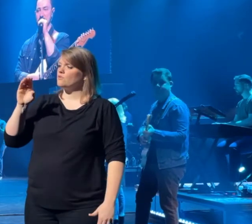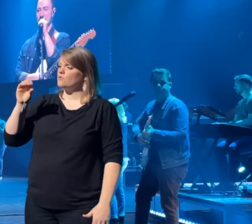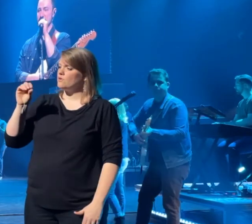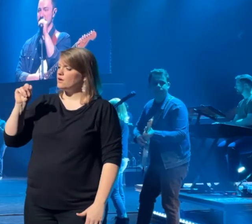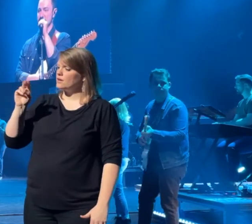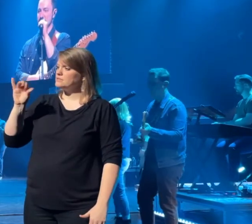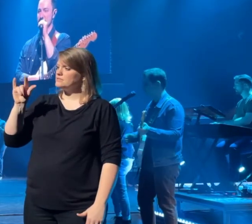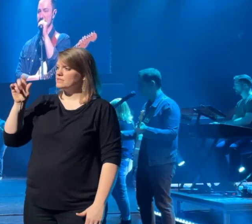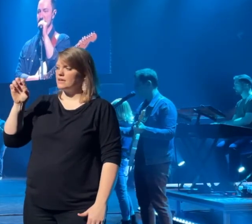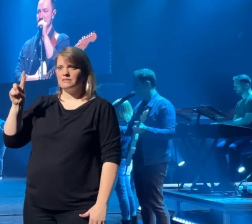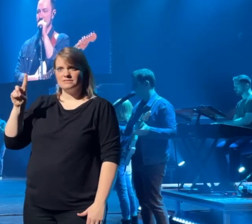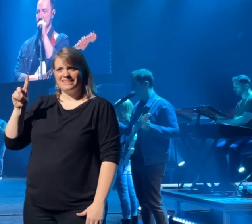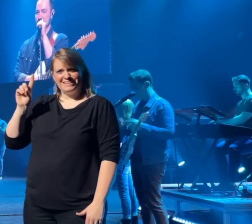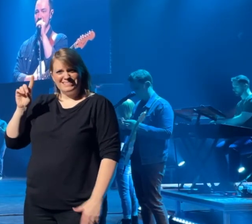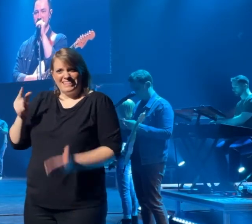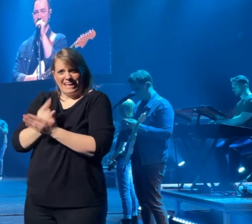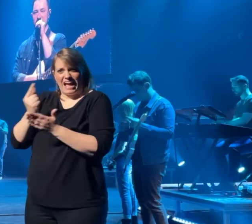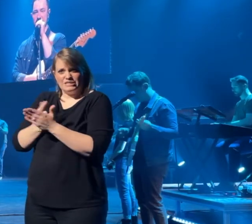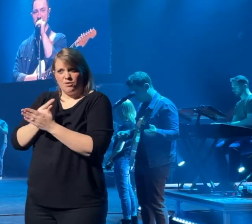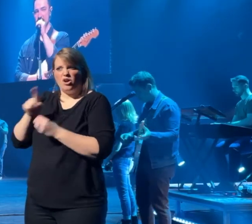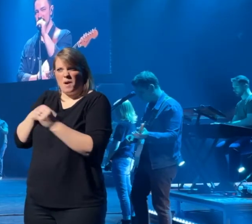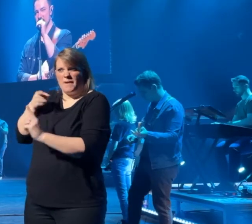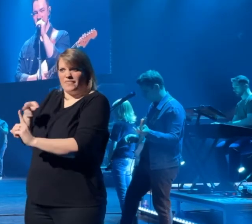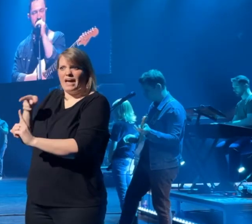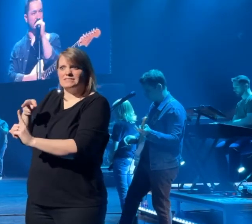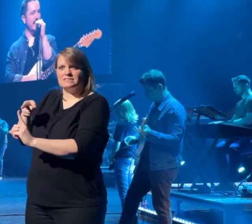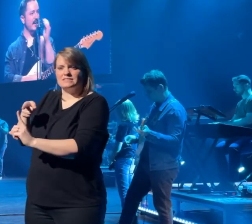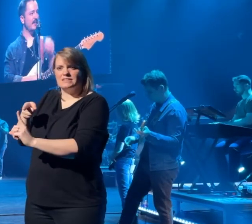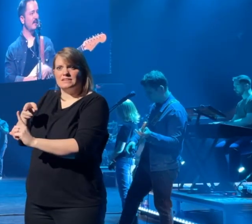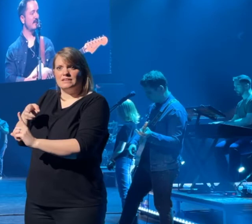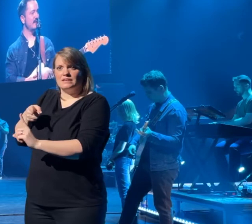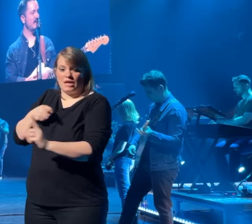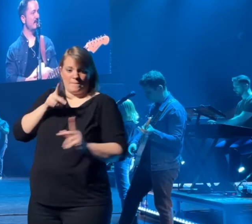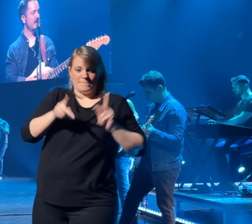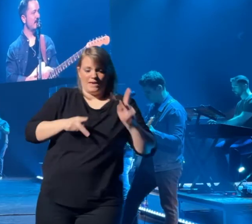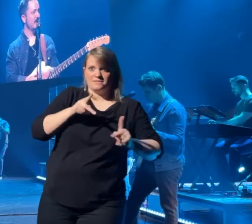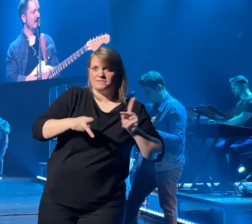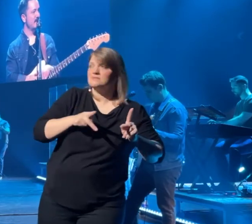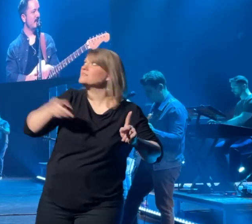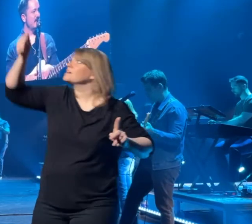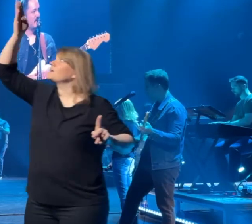gospel is all about. It's reconciling man to God.